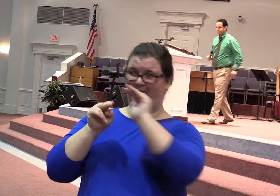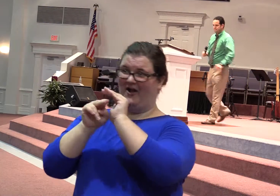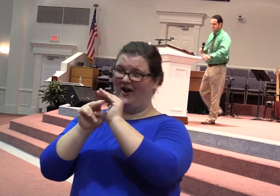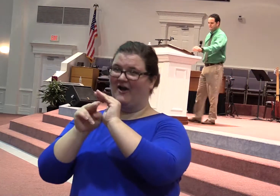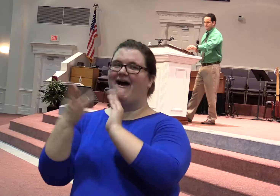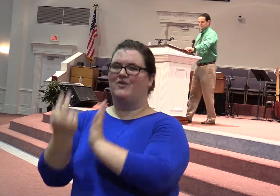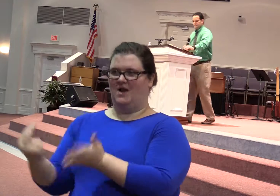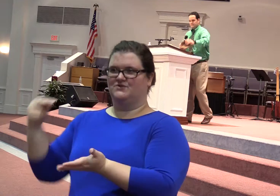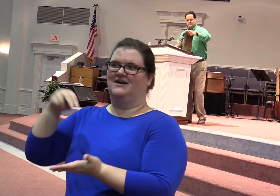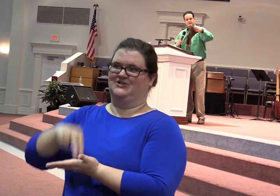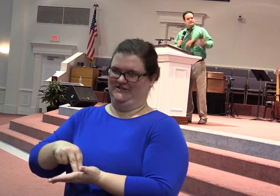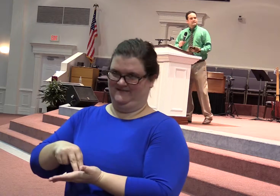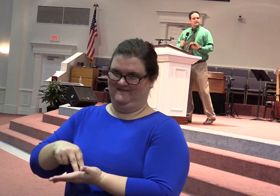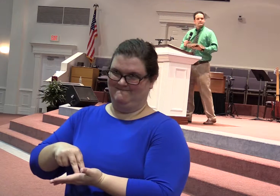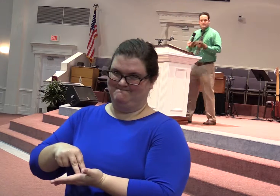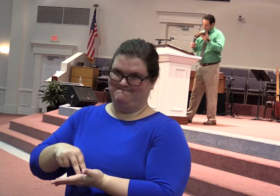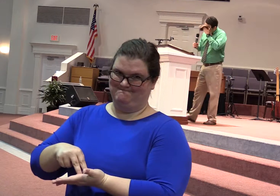All